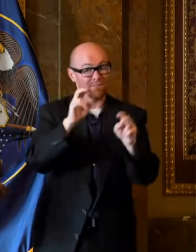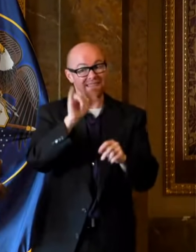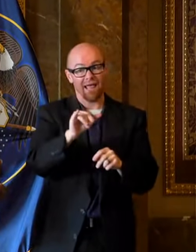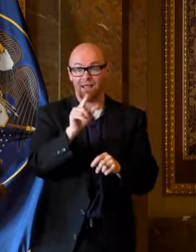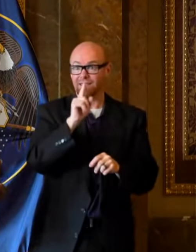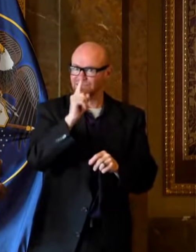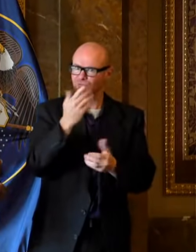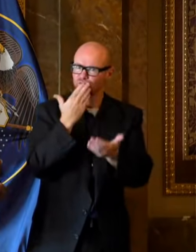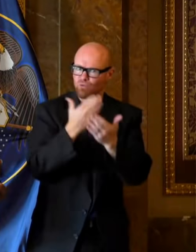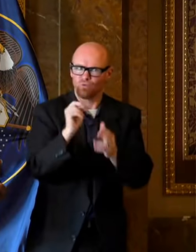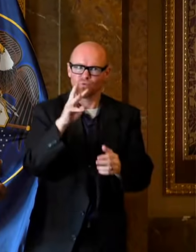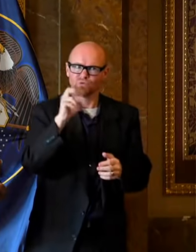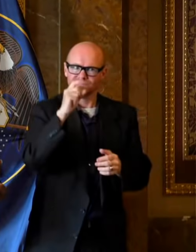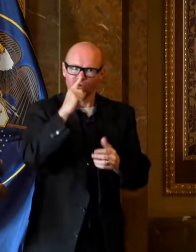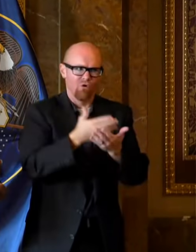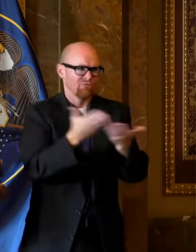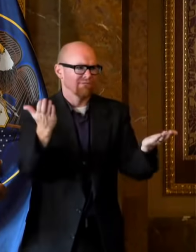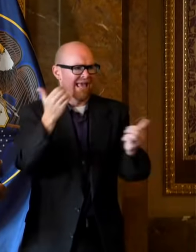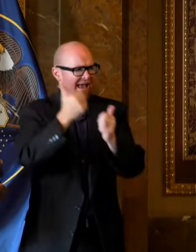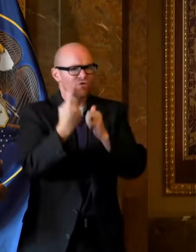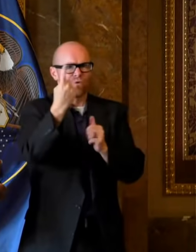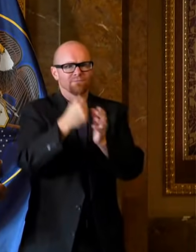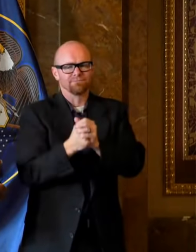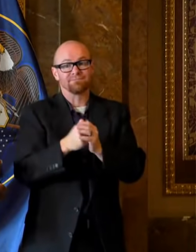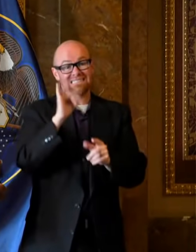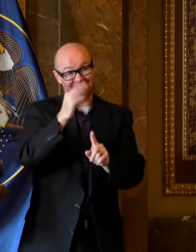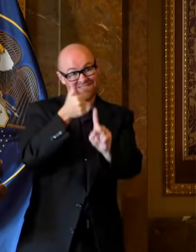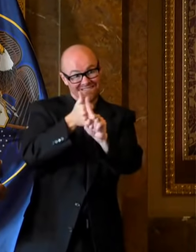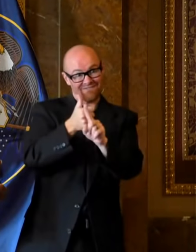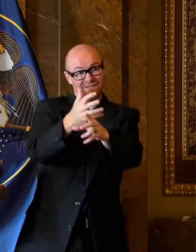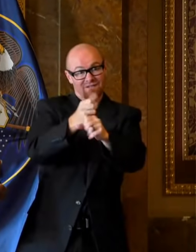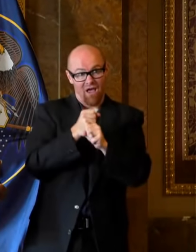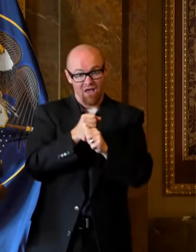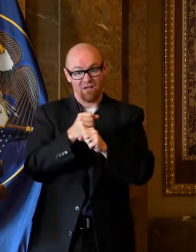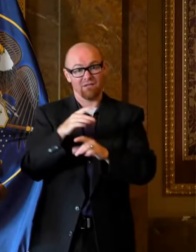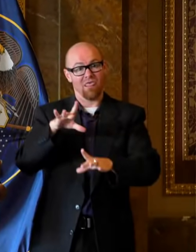news that having COVID before